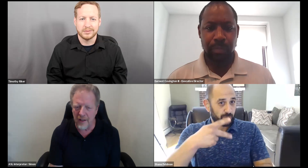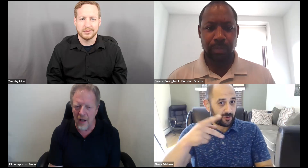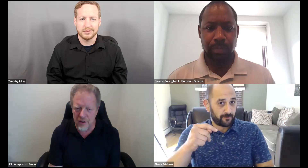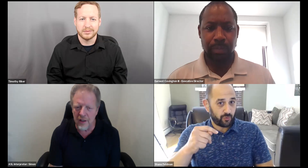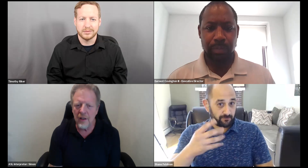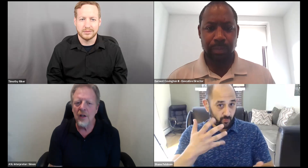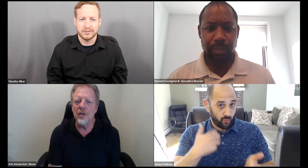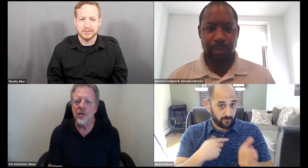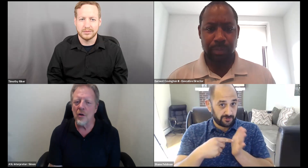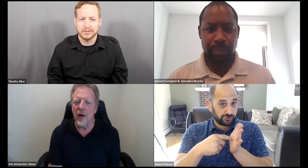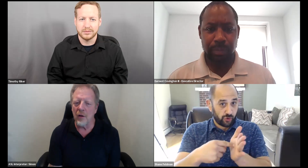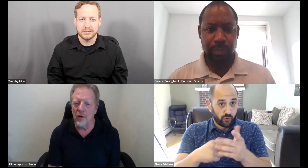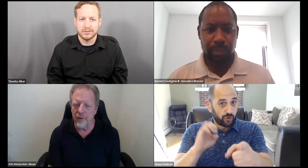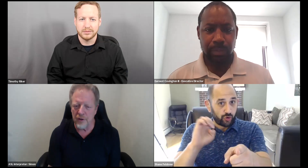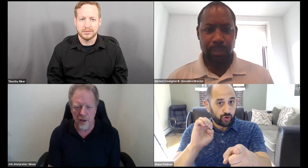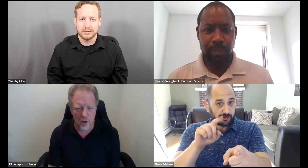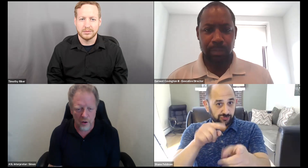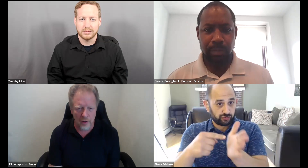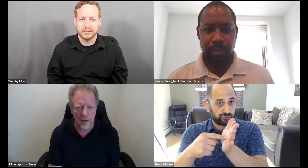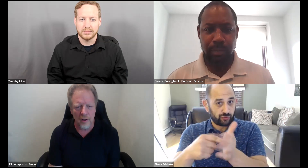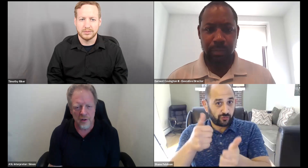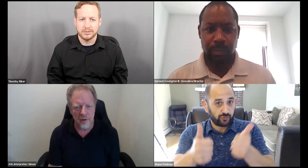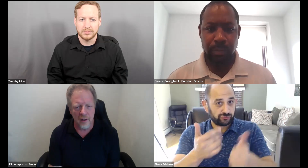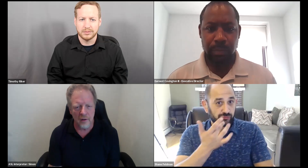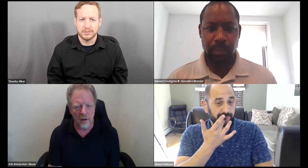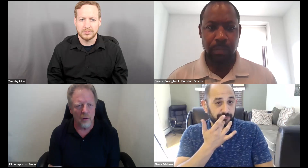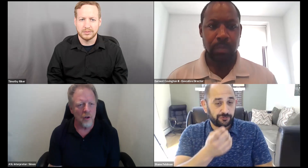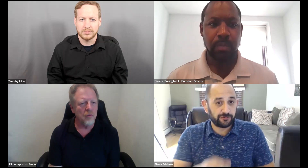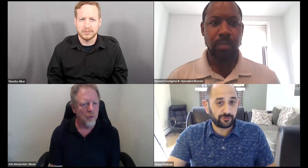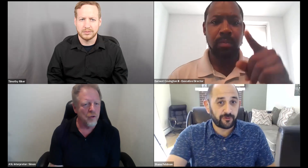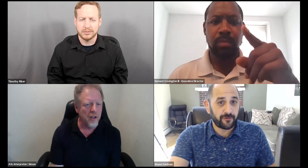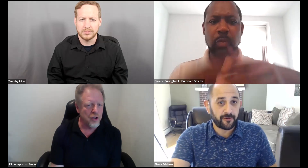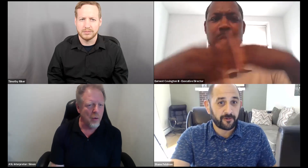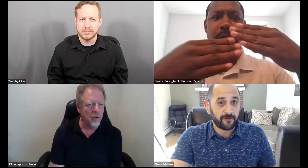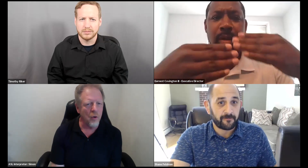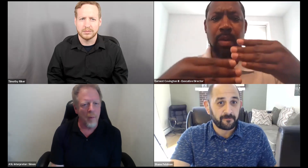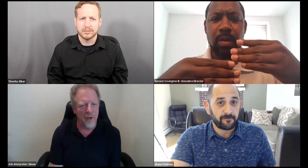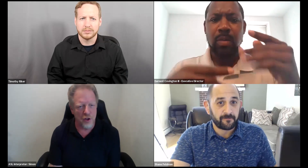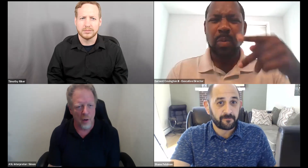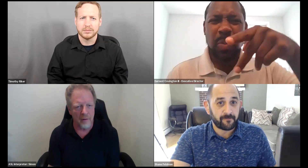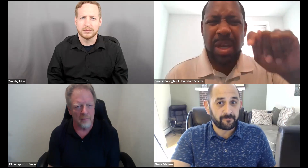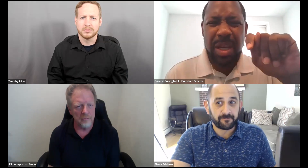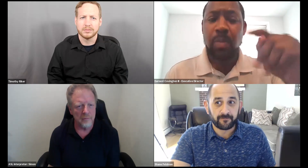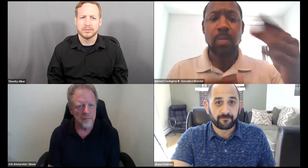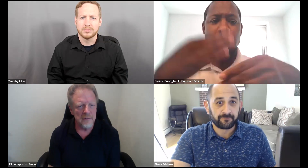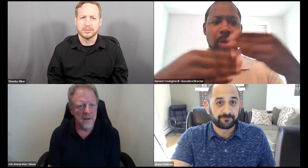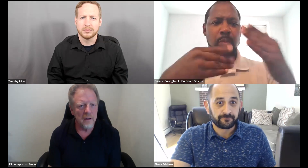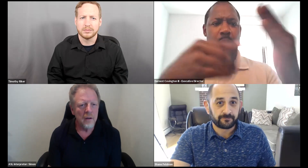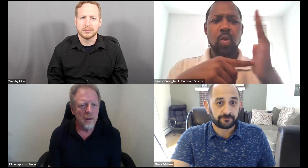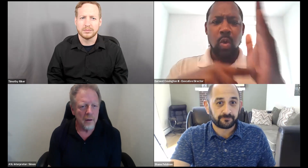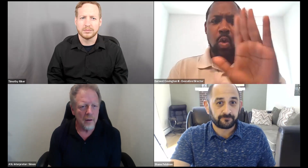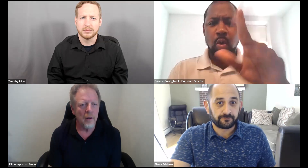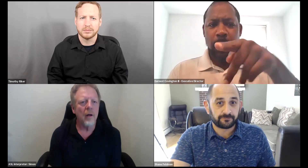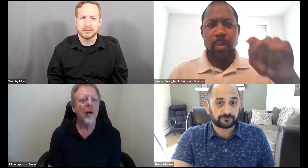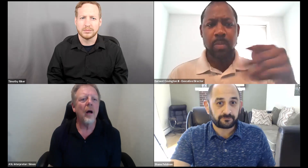for technology. So I don't know if, should I show you to Ernest, or would you rather show it, or do you want me to show it? Bethany